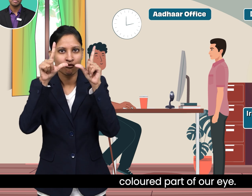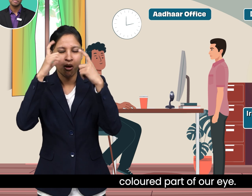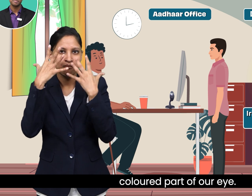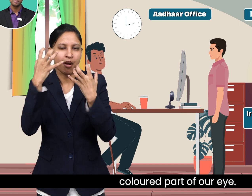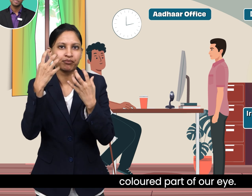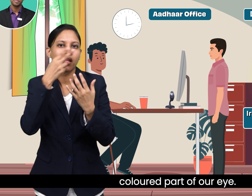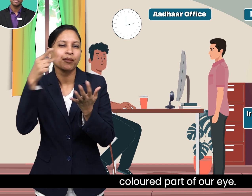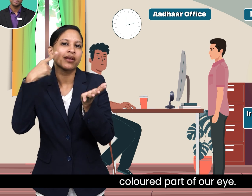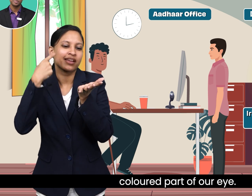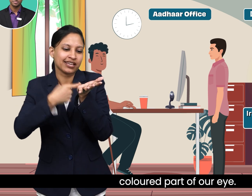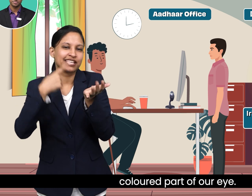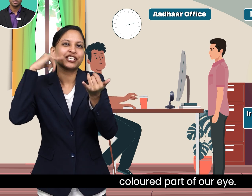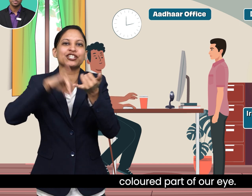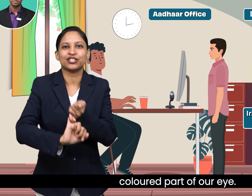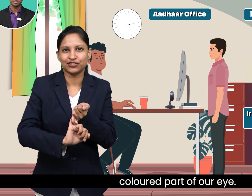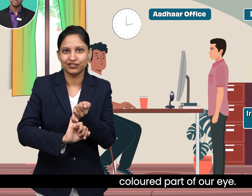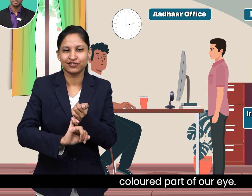eye.